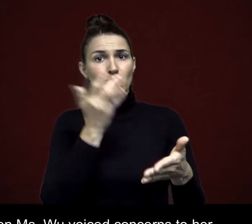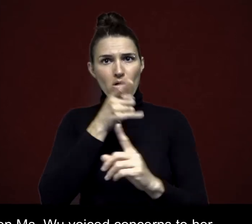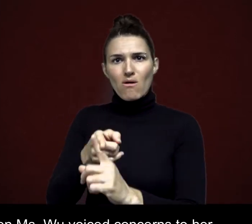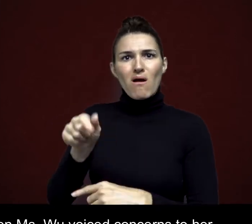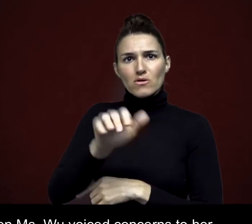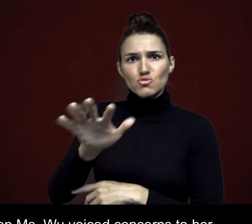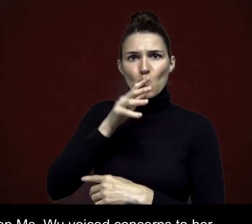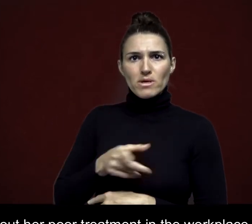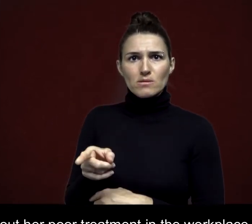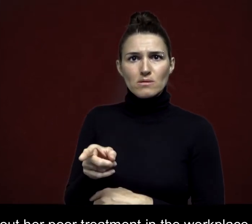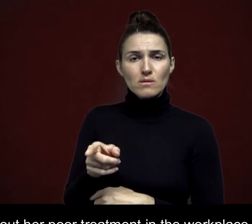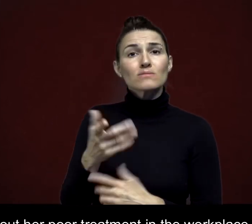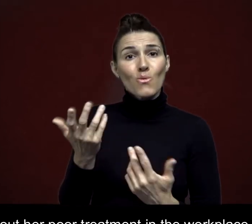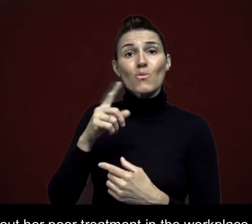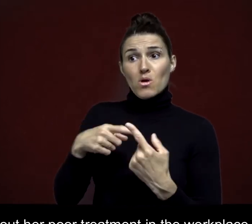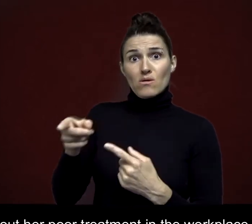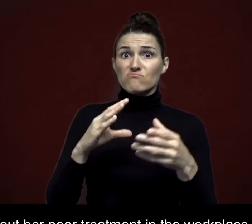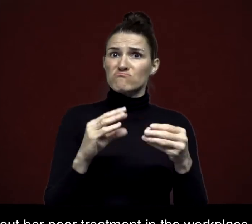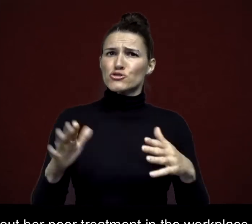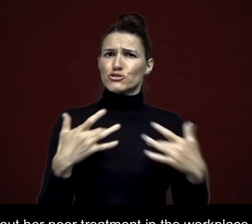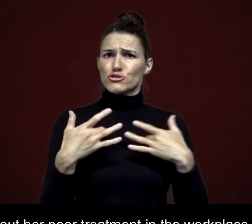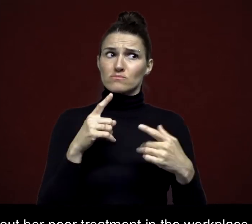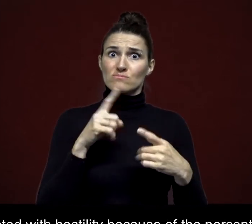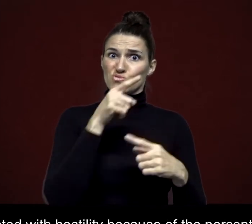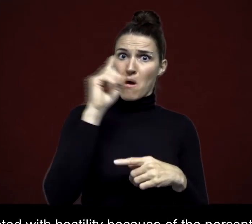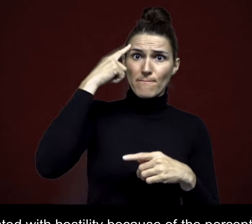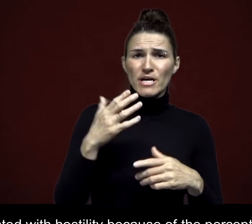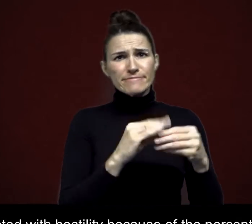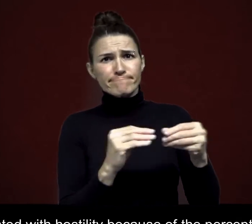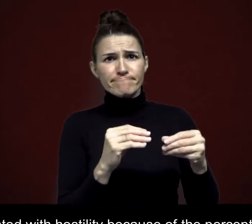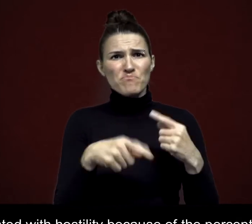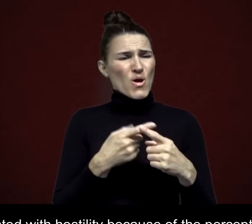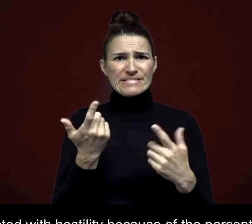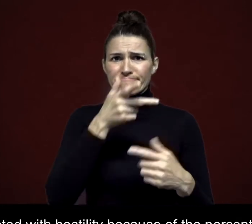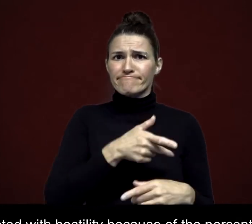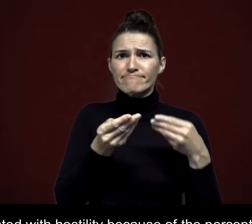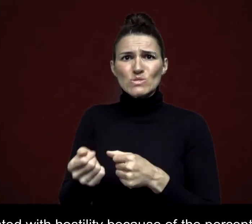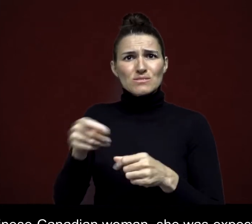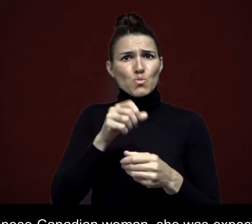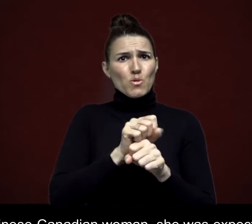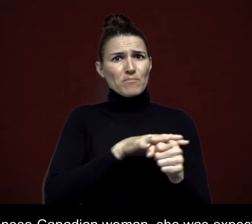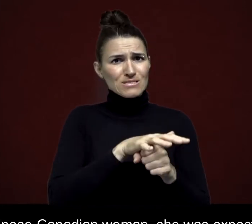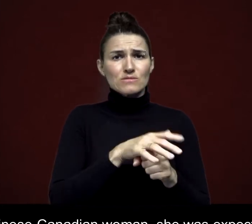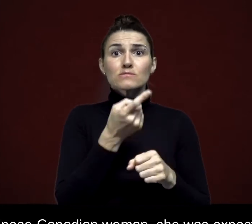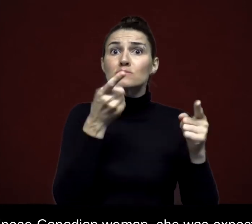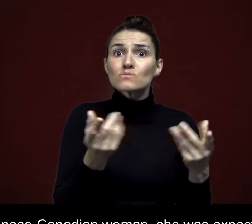voiced concerns to her employer about her poor treatment in the workplace, she was treated with hostility because of the perception that as a Chinese Canadian woman, she